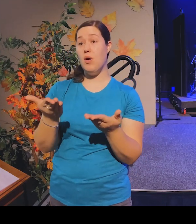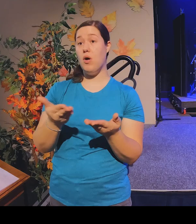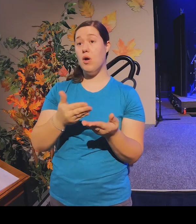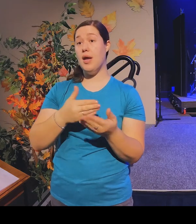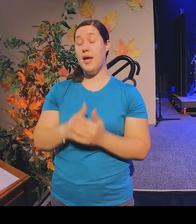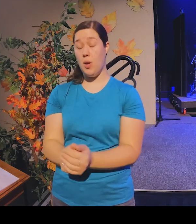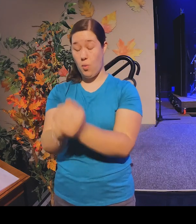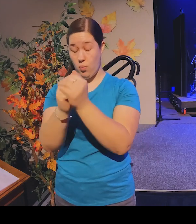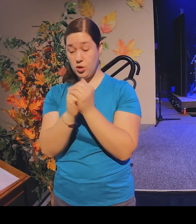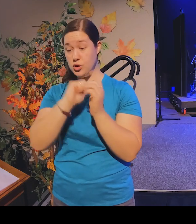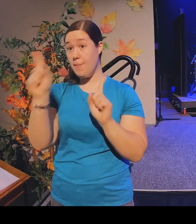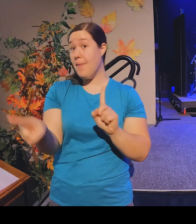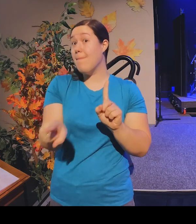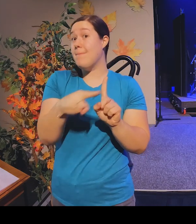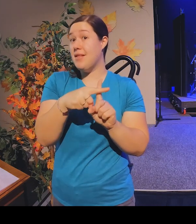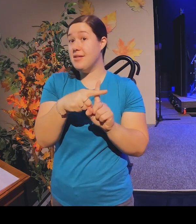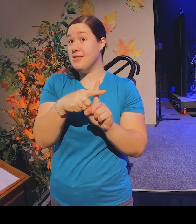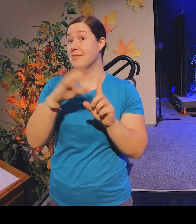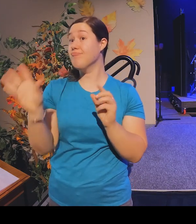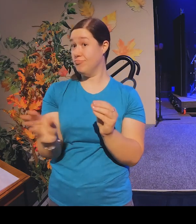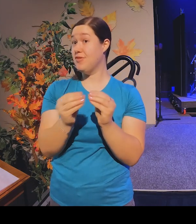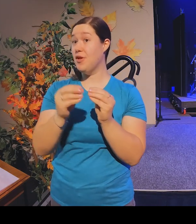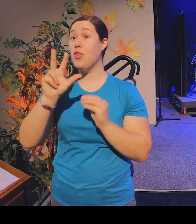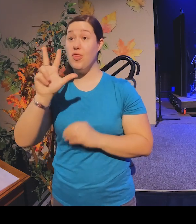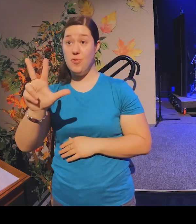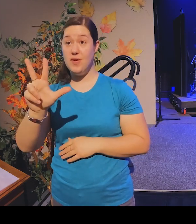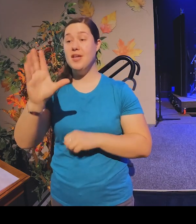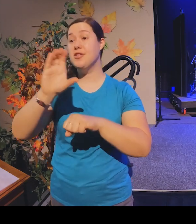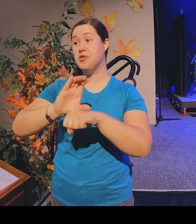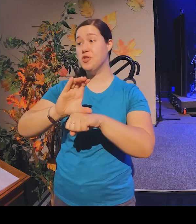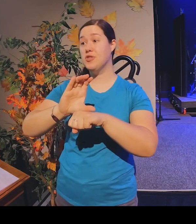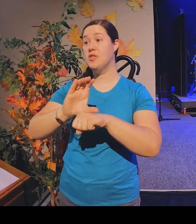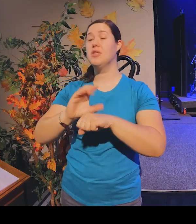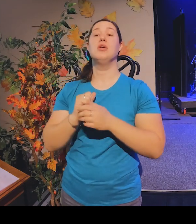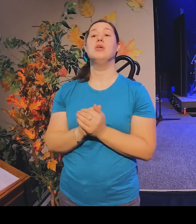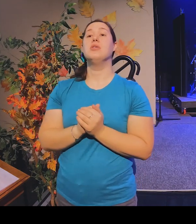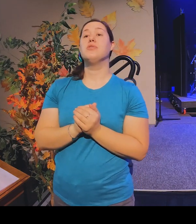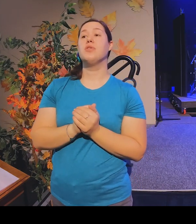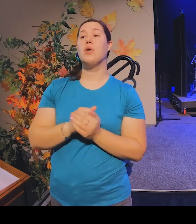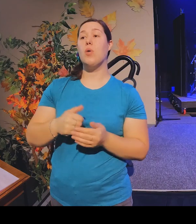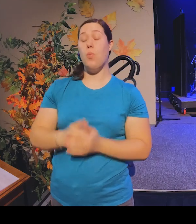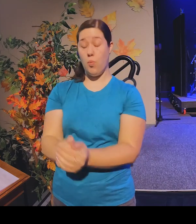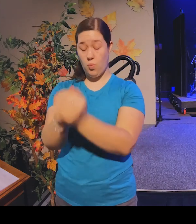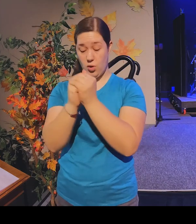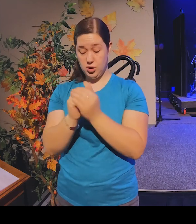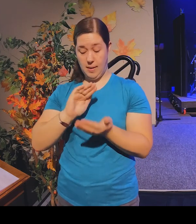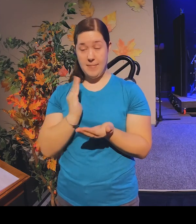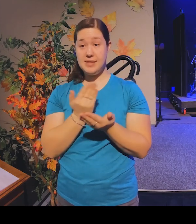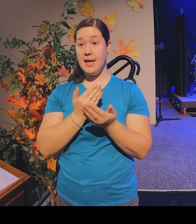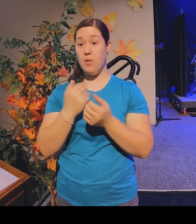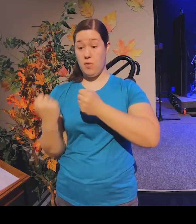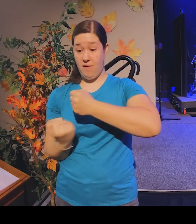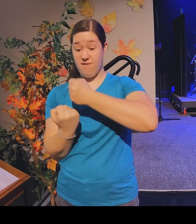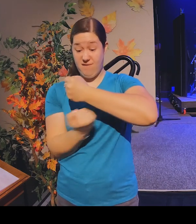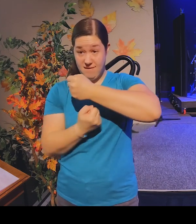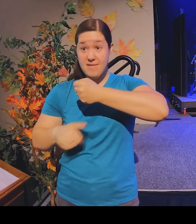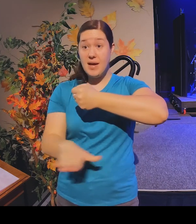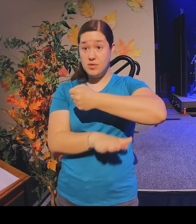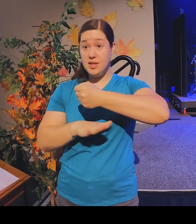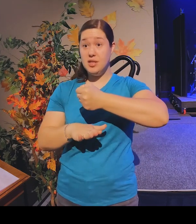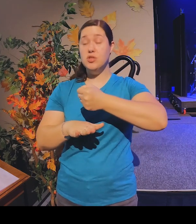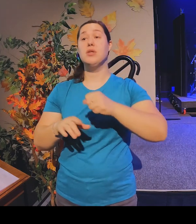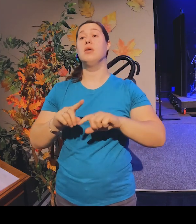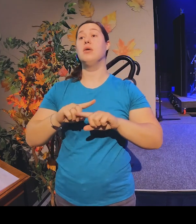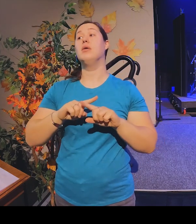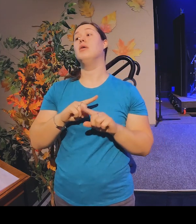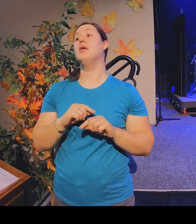which means that worship is our foundation. It's our very DNA that gives us the strength and the guidance to live out what it means to be a disciple